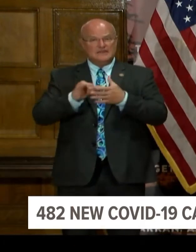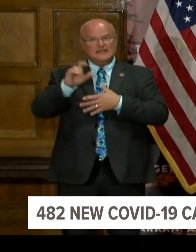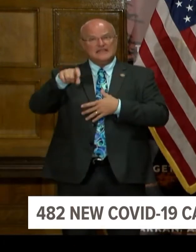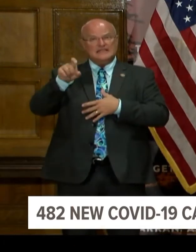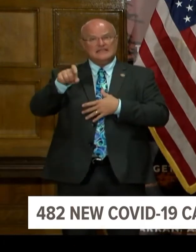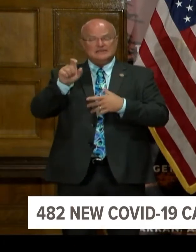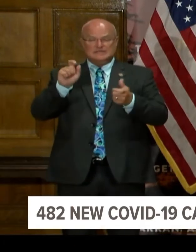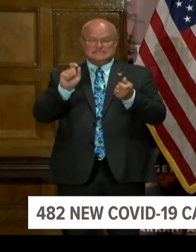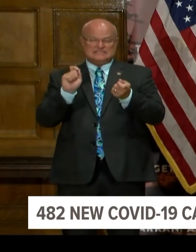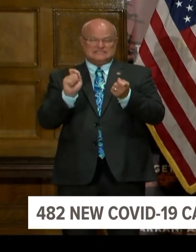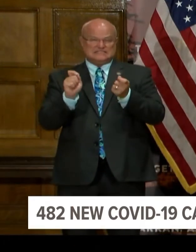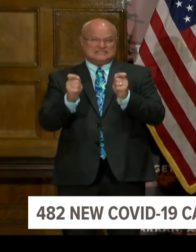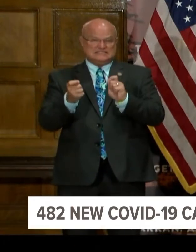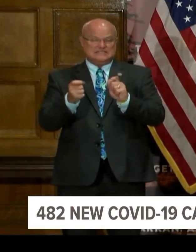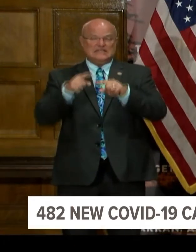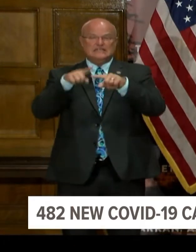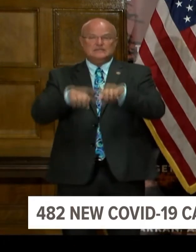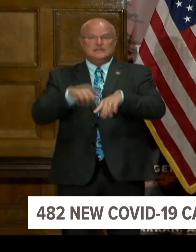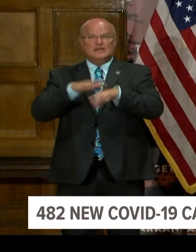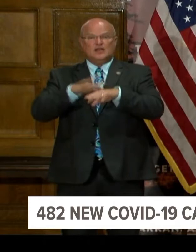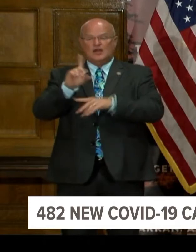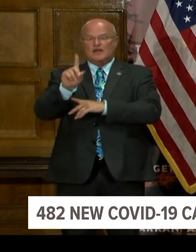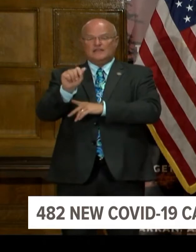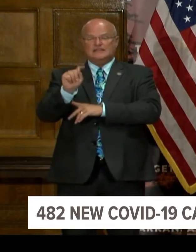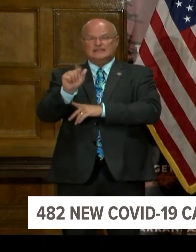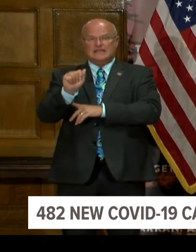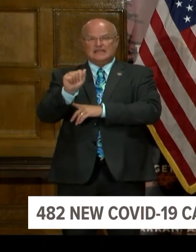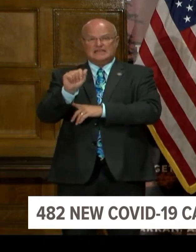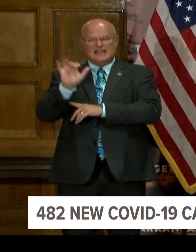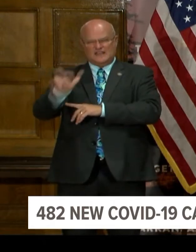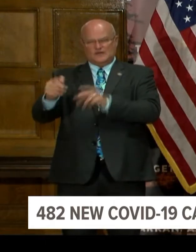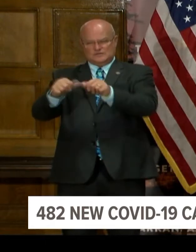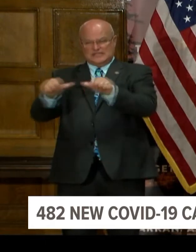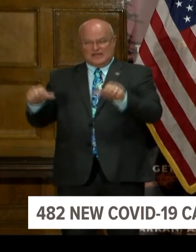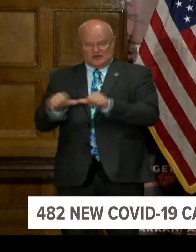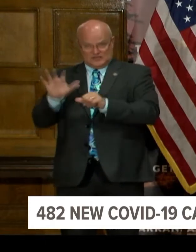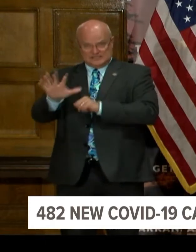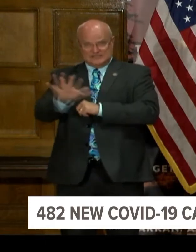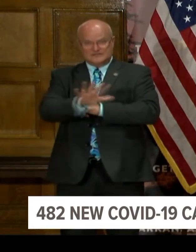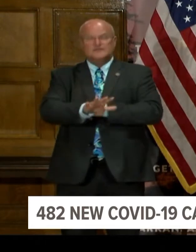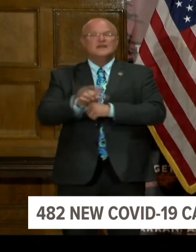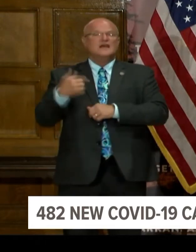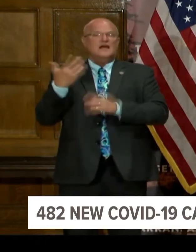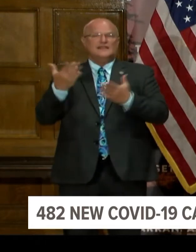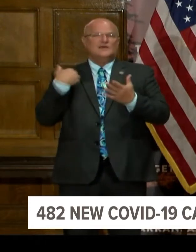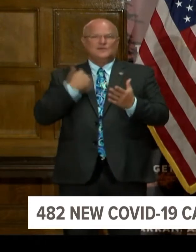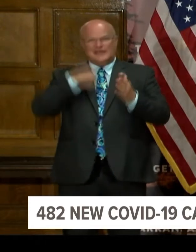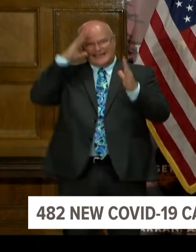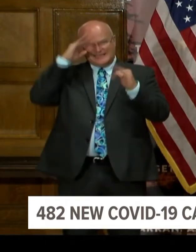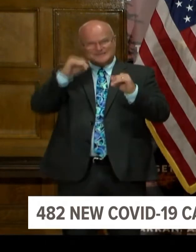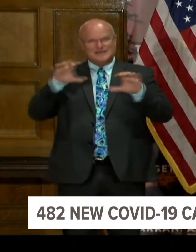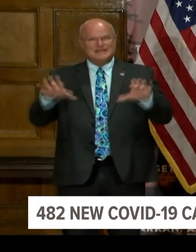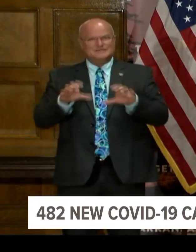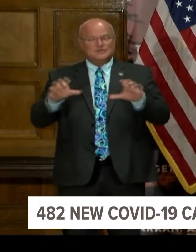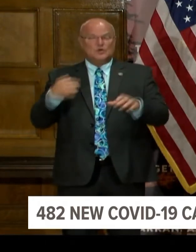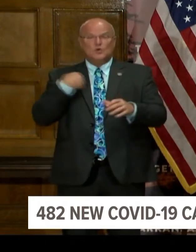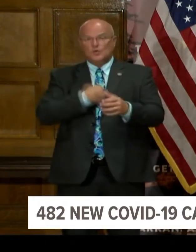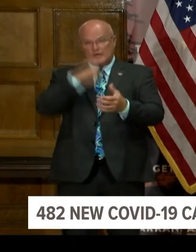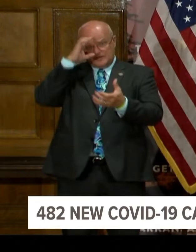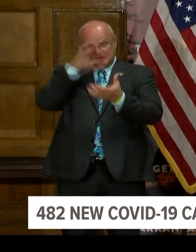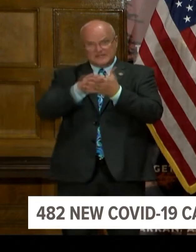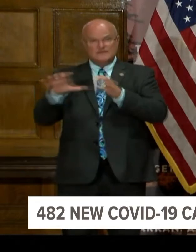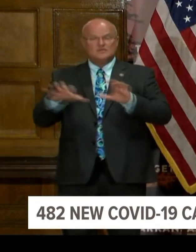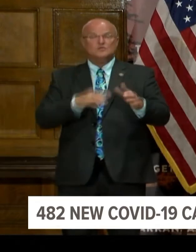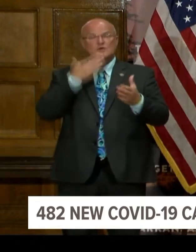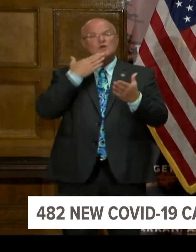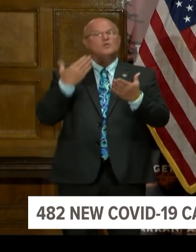to be curtailed depending on the data locally. Those are the things that we would have expected them to do. We believe they're doing it